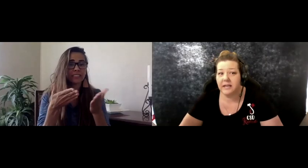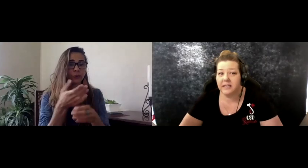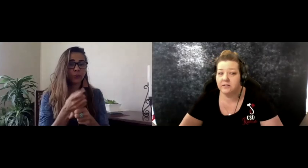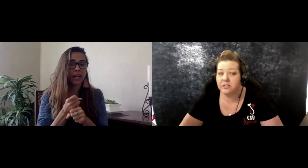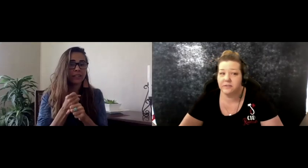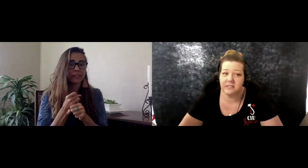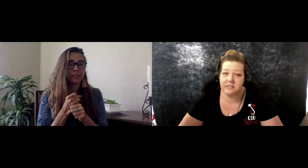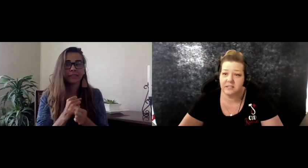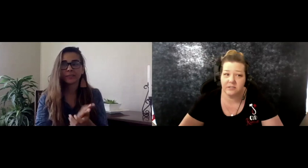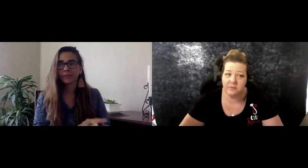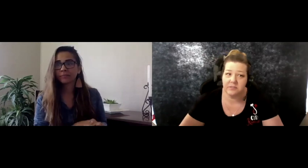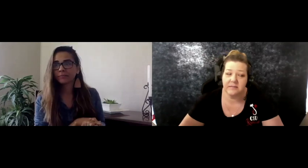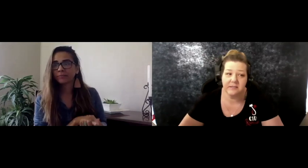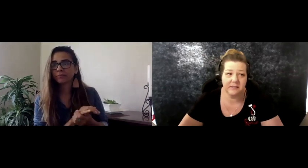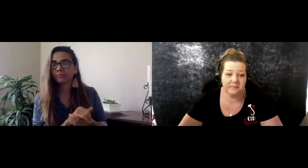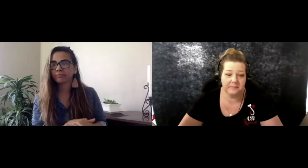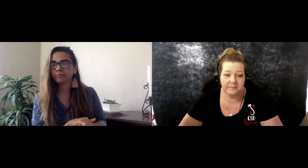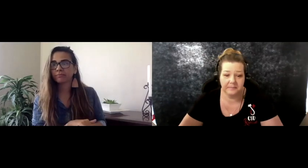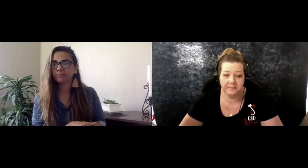Tony, any other services that your son receives?